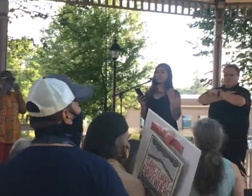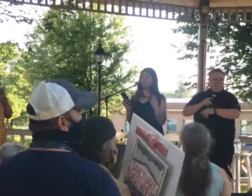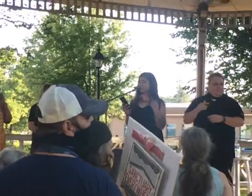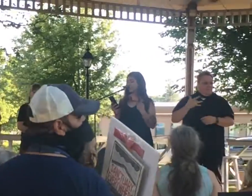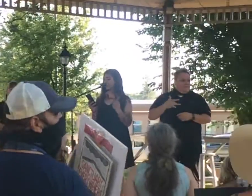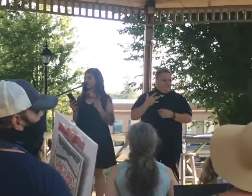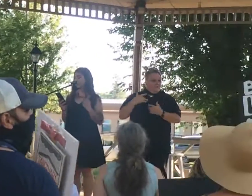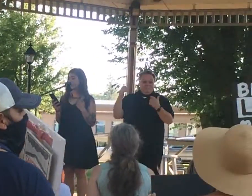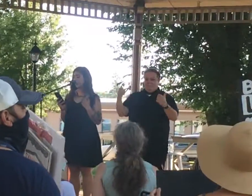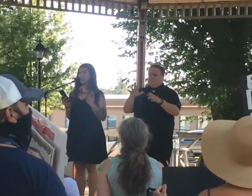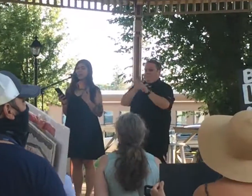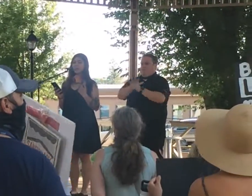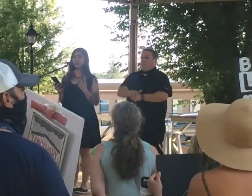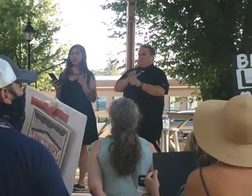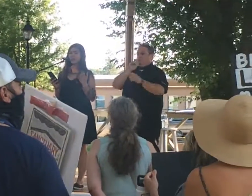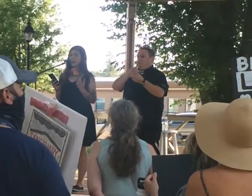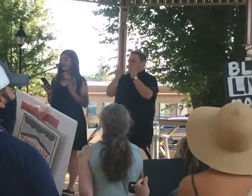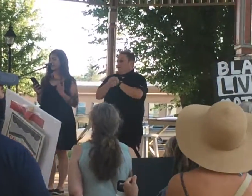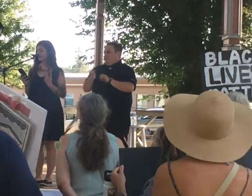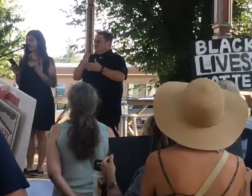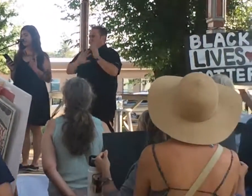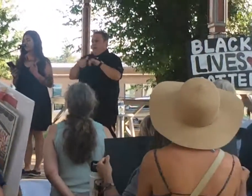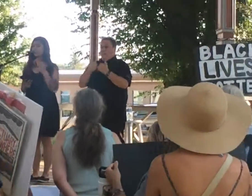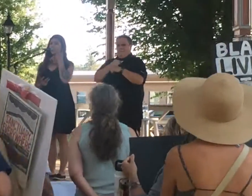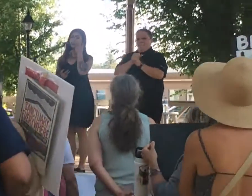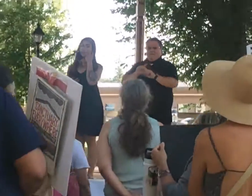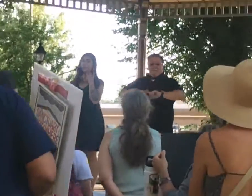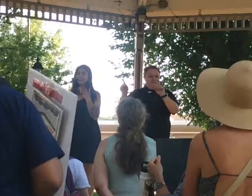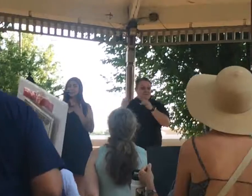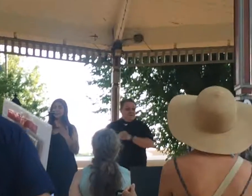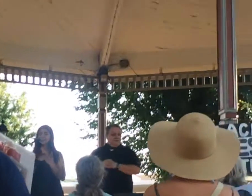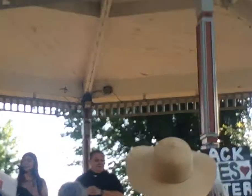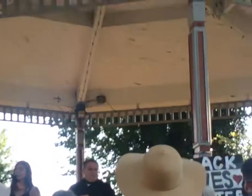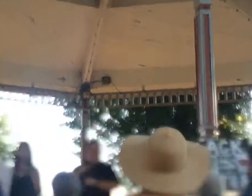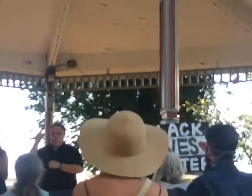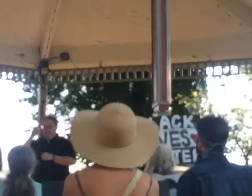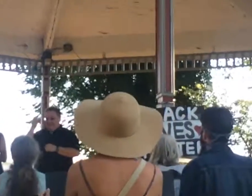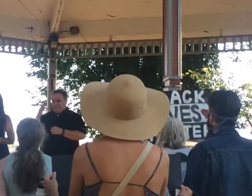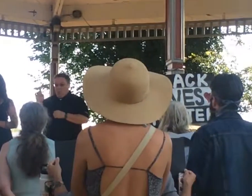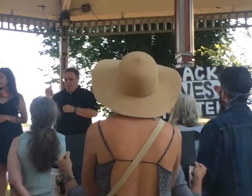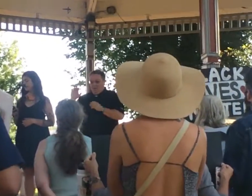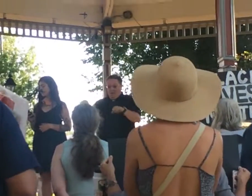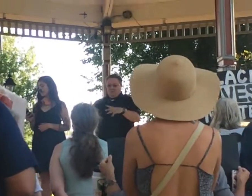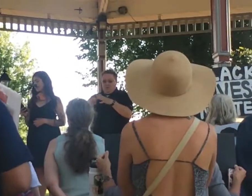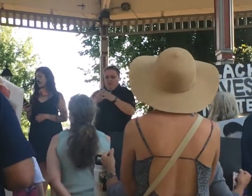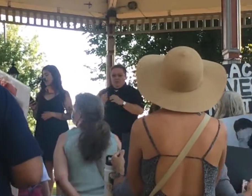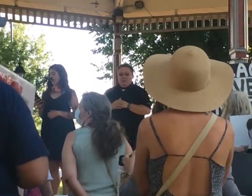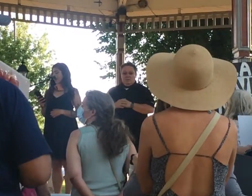feel this immense pressure to enact change and somehow make a difference. But realistically, where can I start?